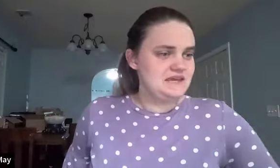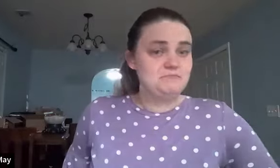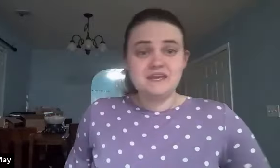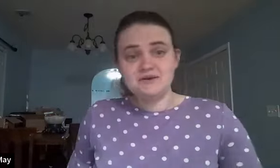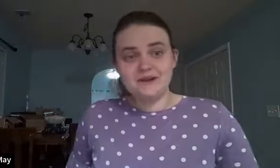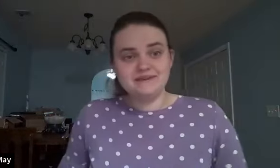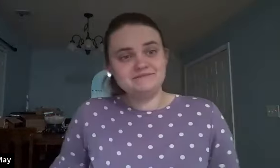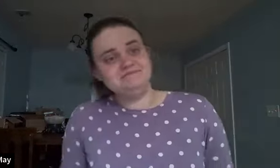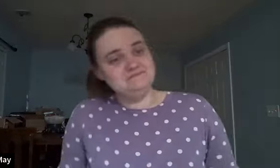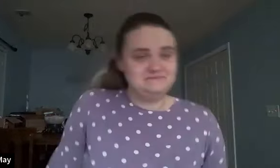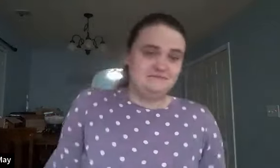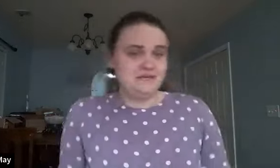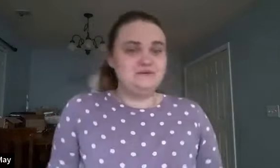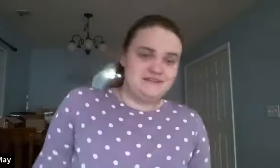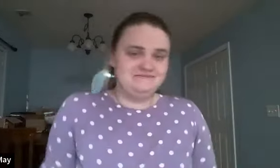Then penguin. Penguin.